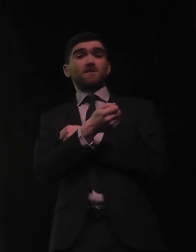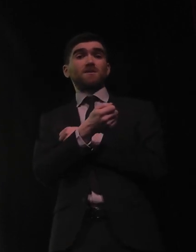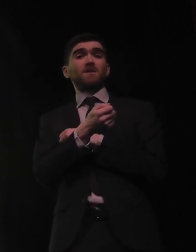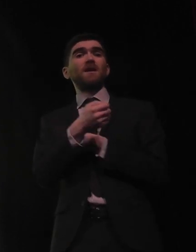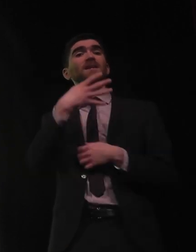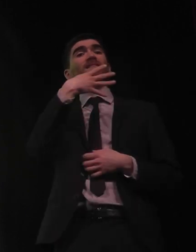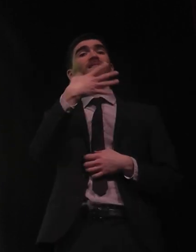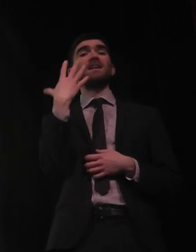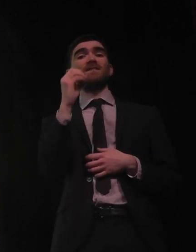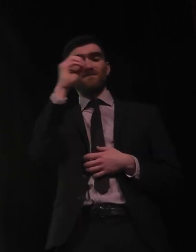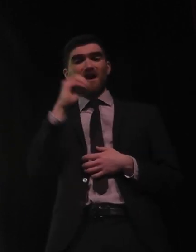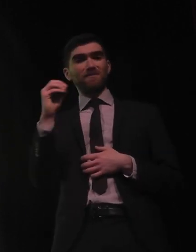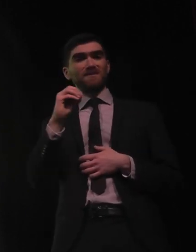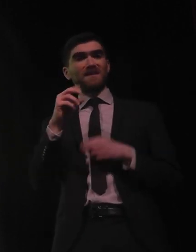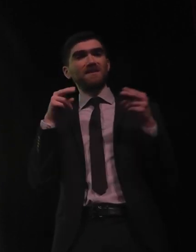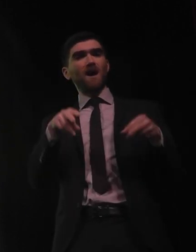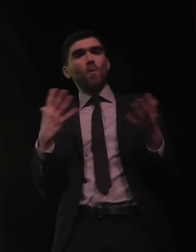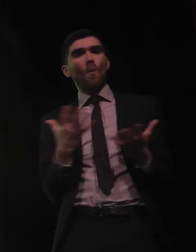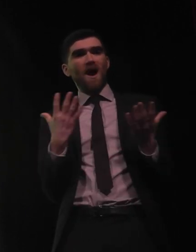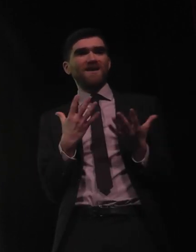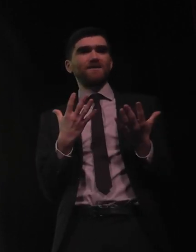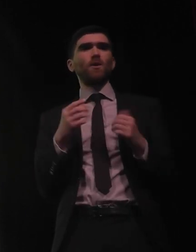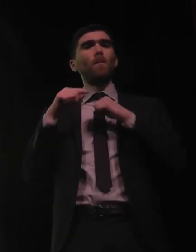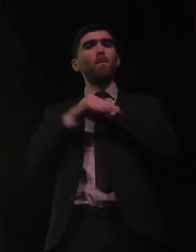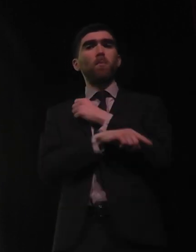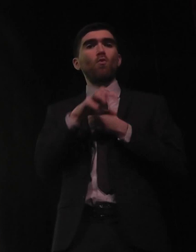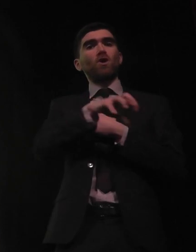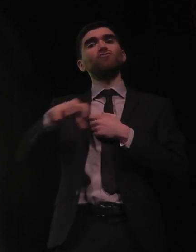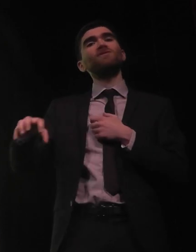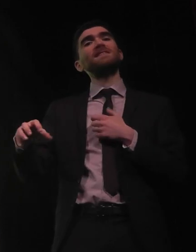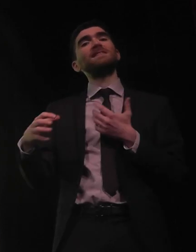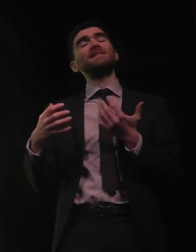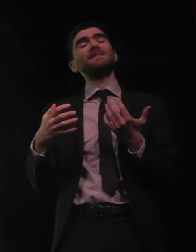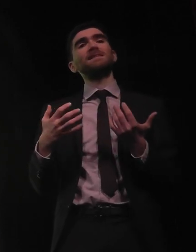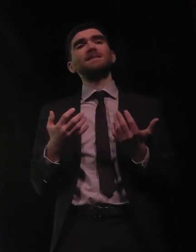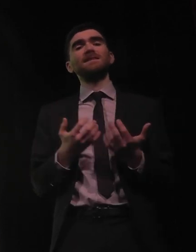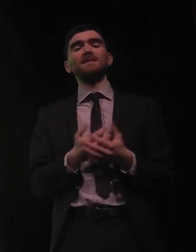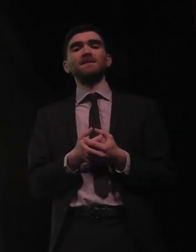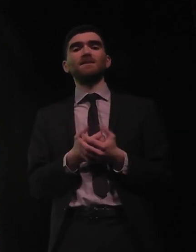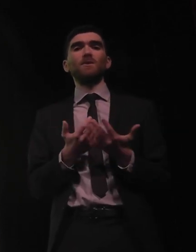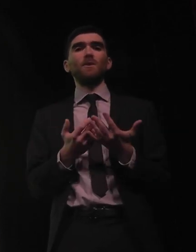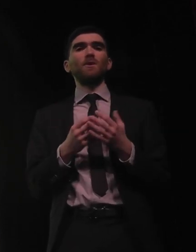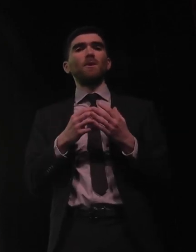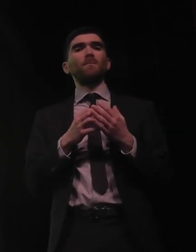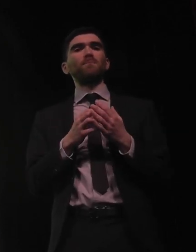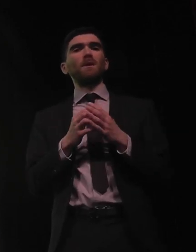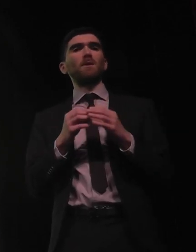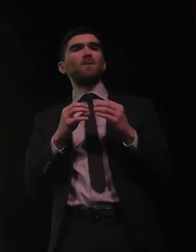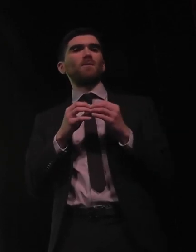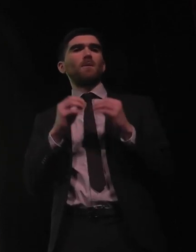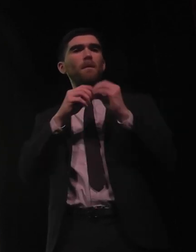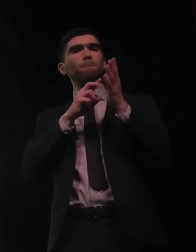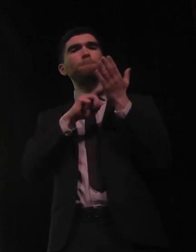place in developing countries. The double injustice of Bangladeshis in low-lying coastal